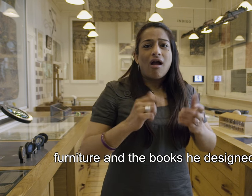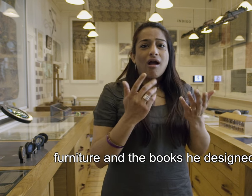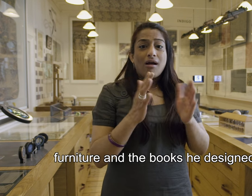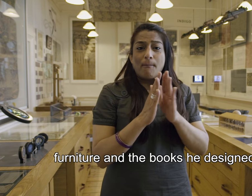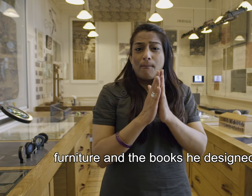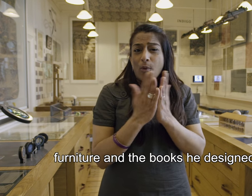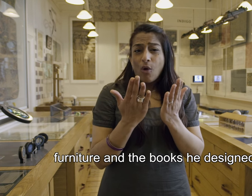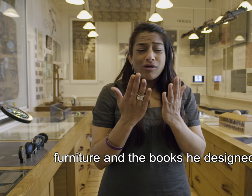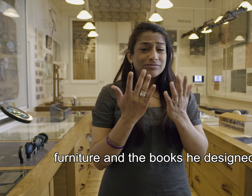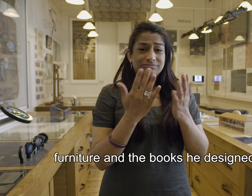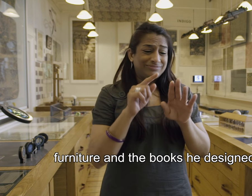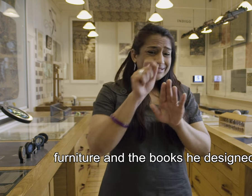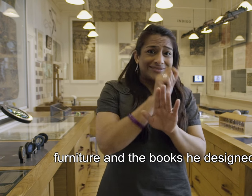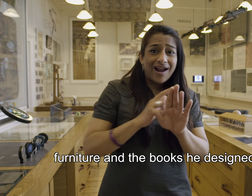and the books he designed